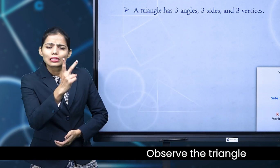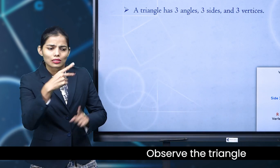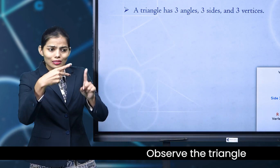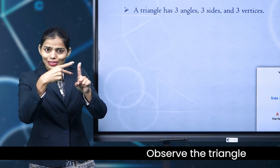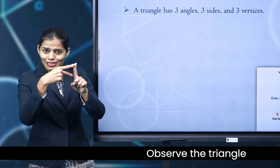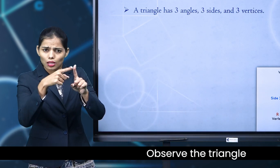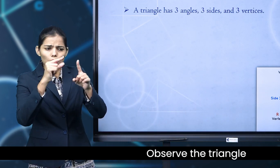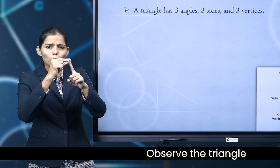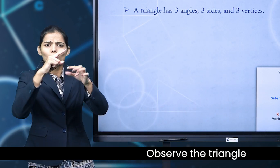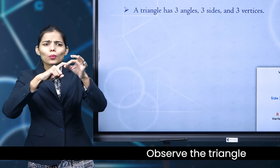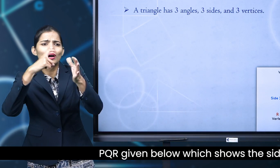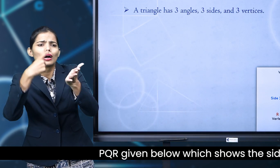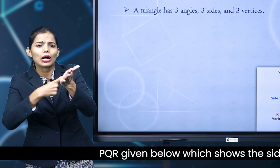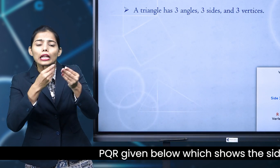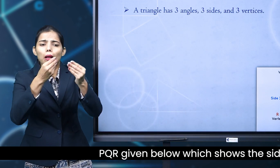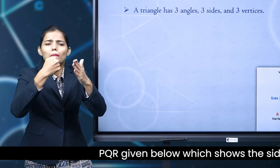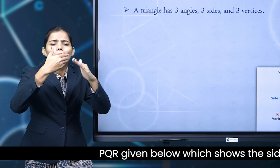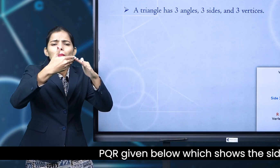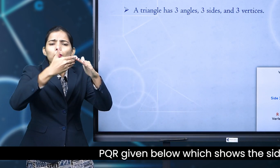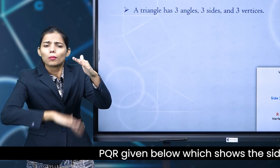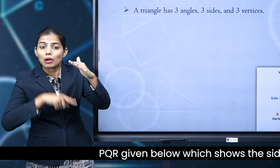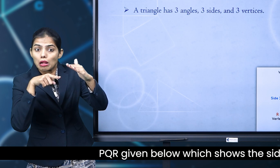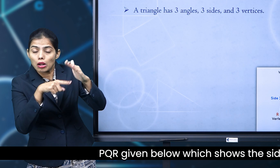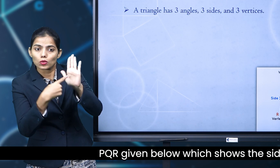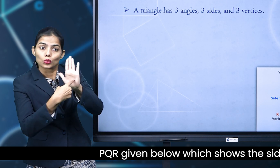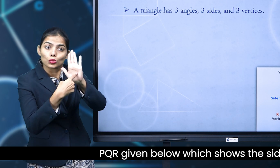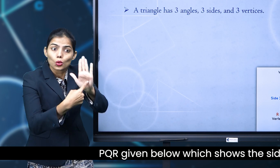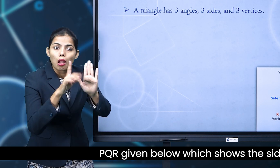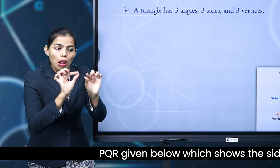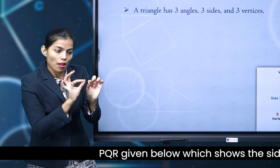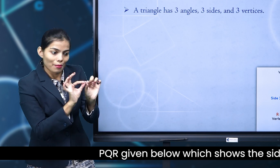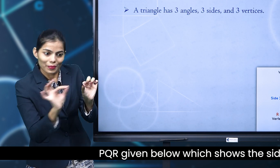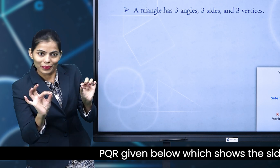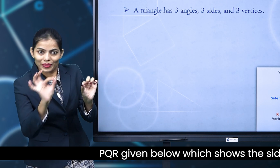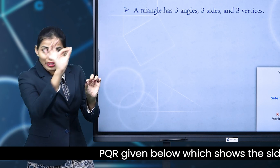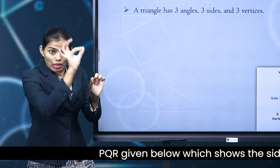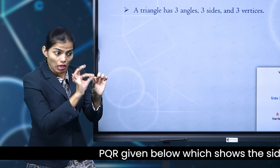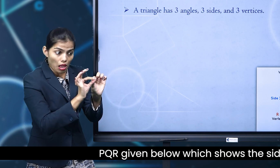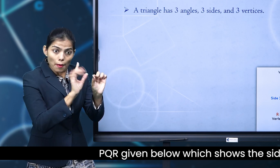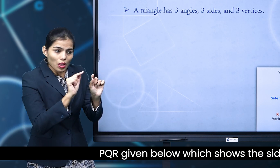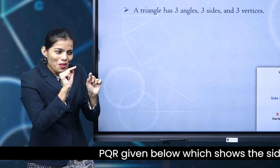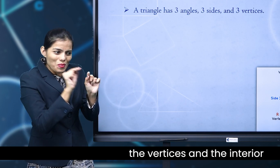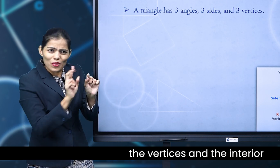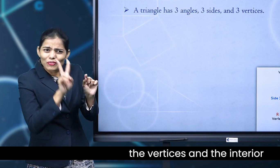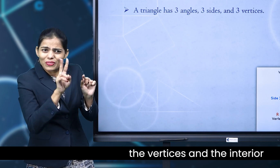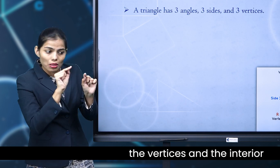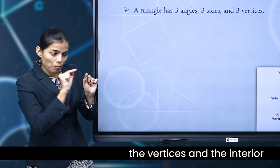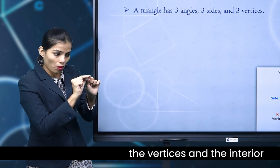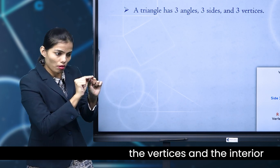Observe the triangle PQR given below, which shows the sides, the vertices and